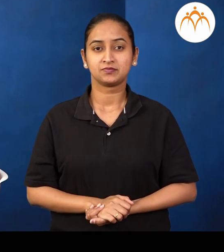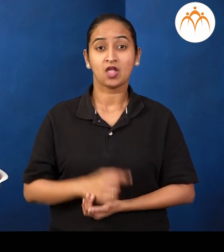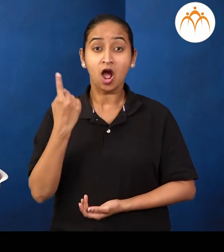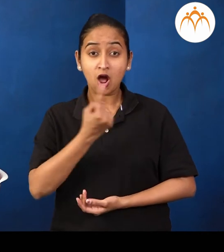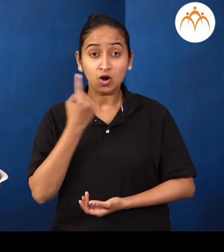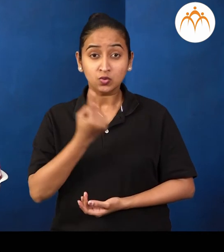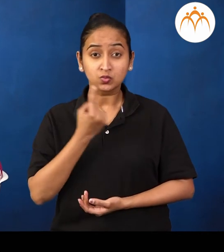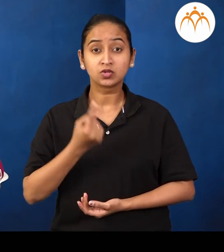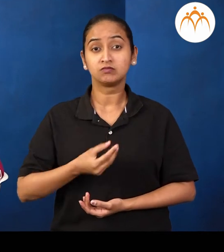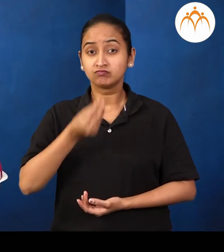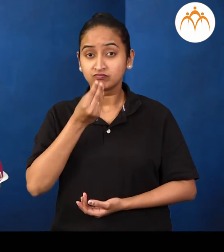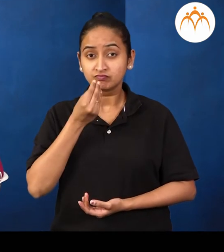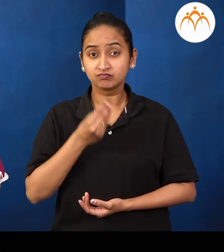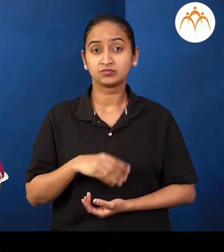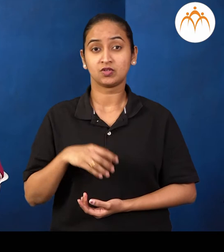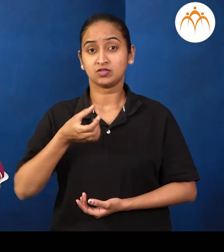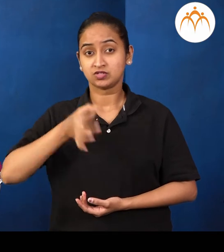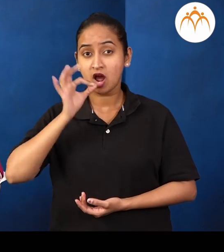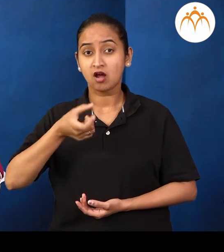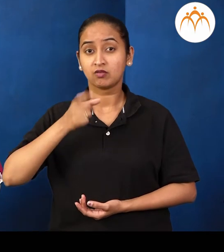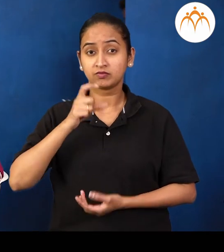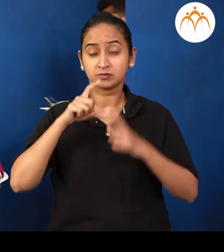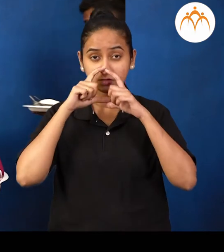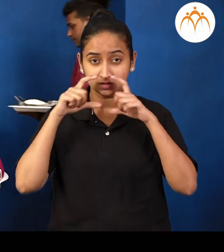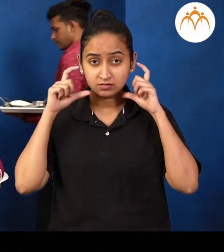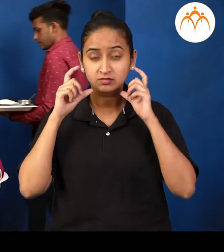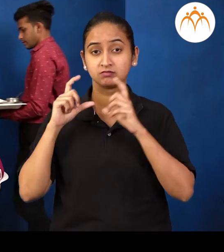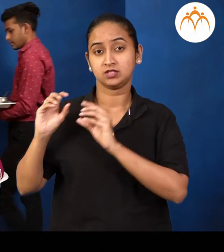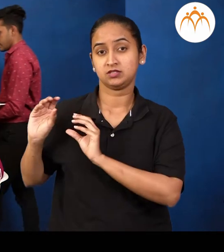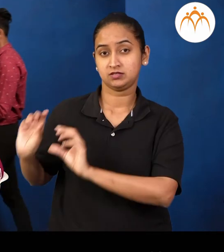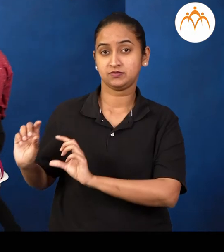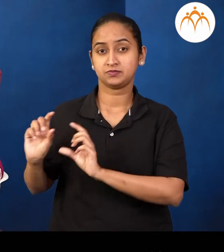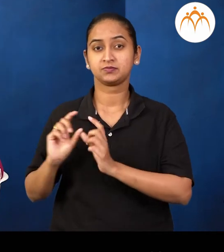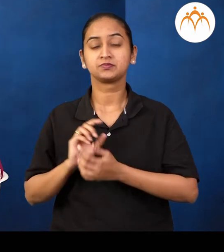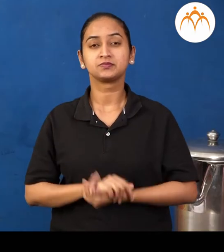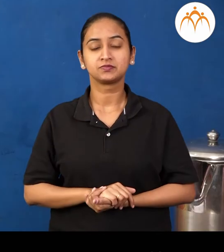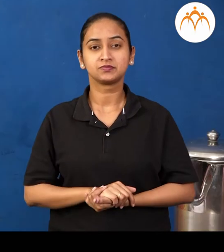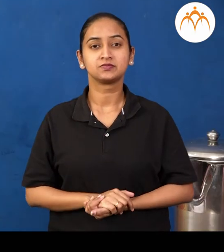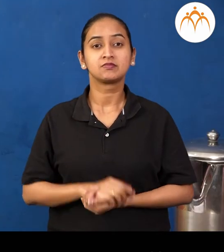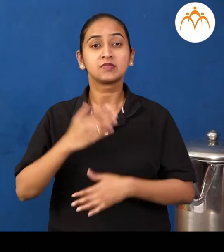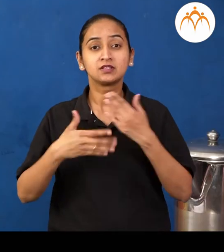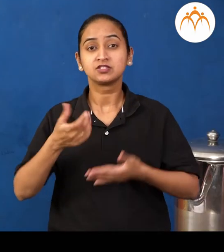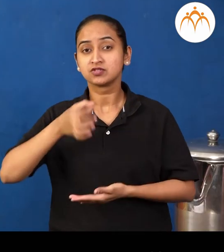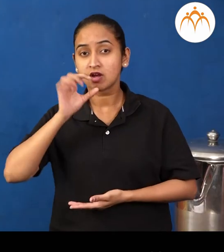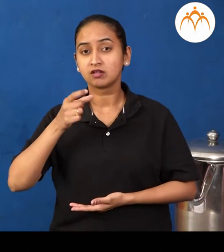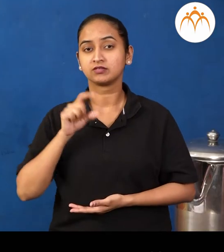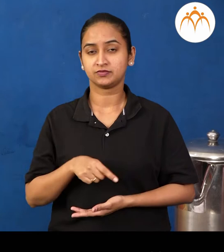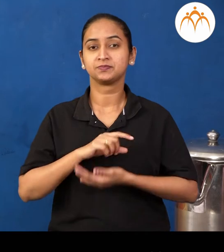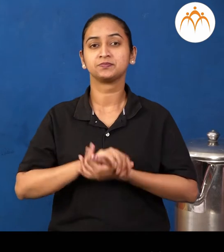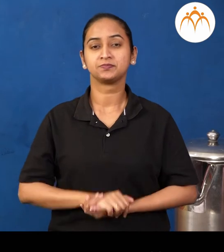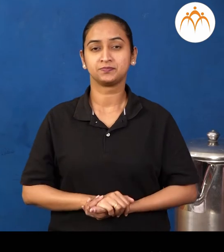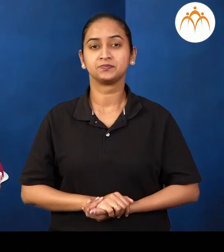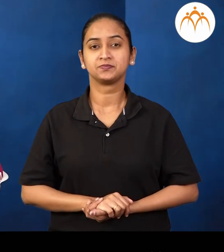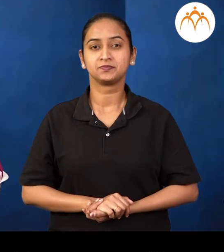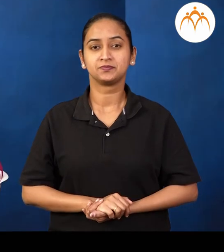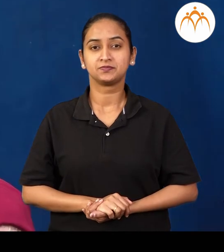everyone is wearing a mask too. See, they take off the mask only while eating or drinking tea